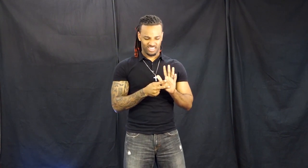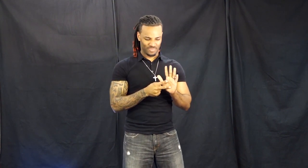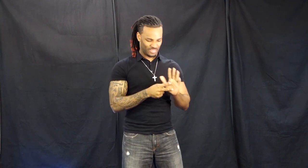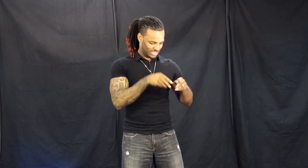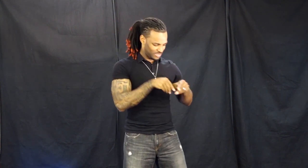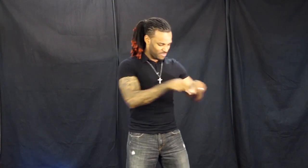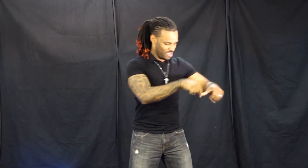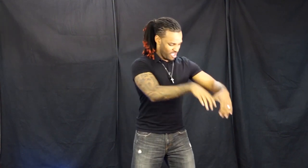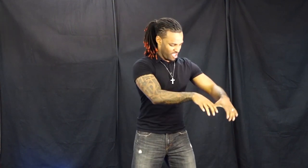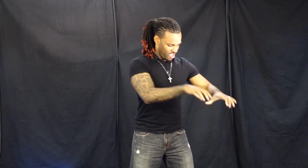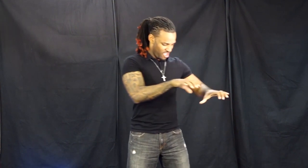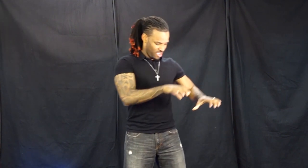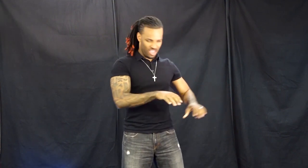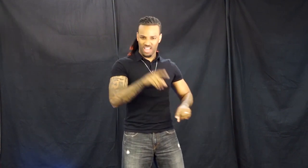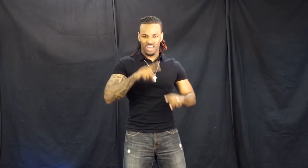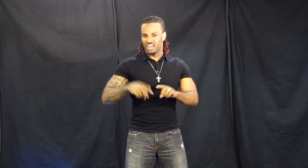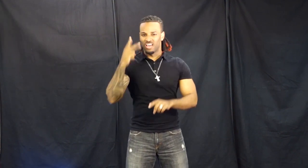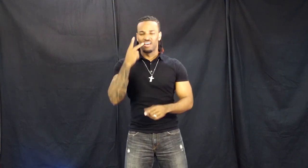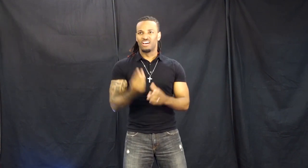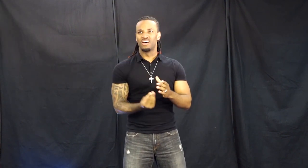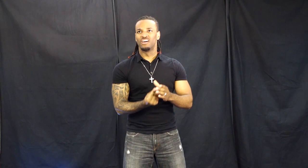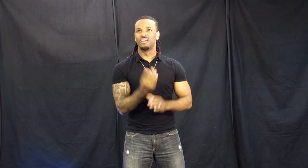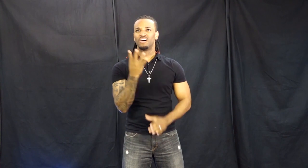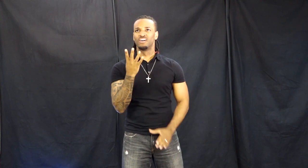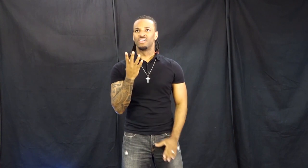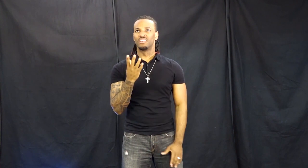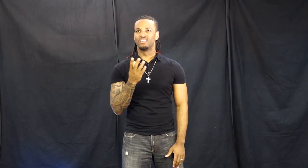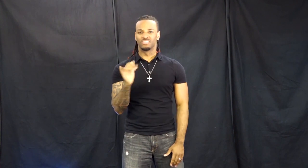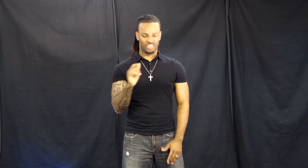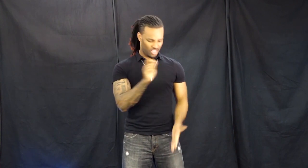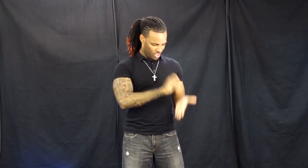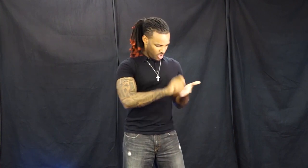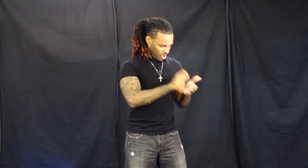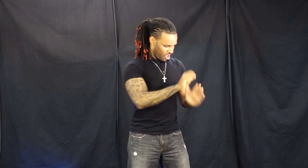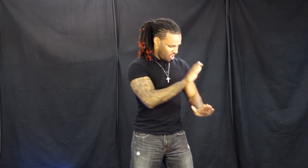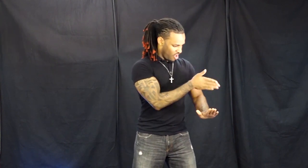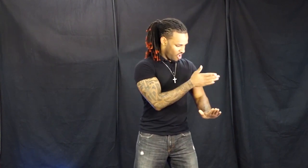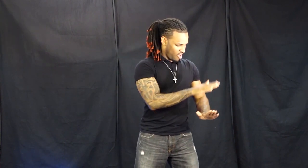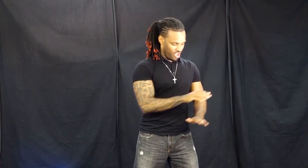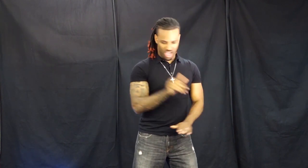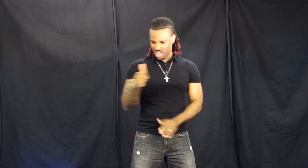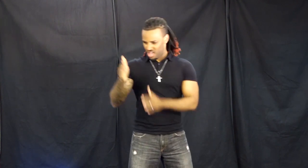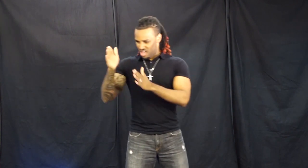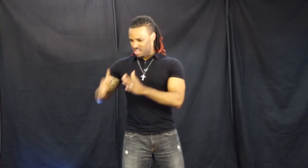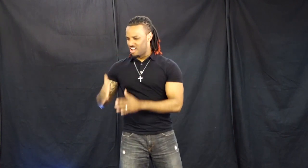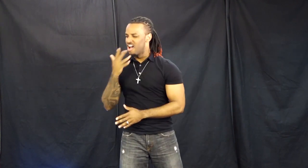It's planting seeds in a garden you never get to see. I wrote some notes at the beginning of a song someone